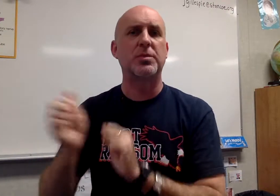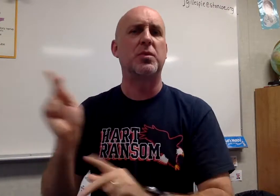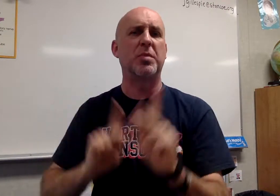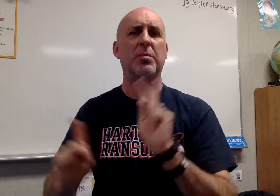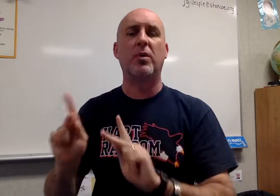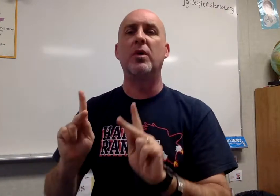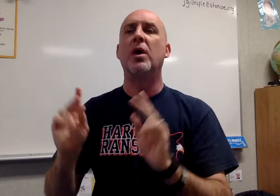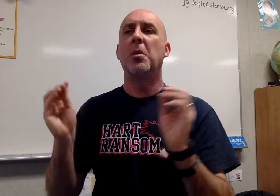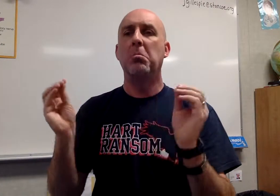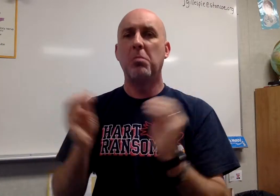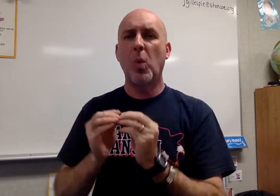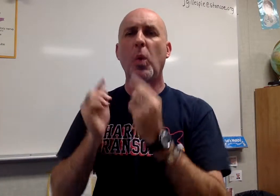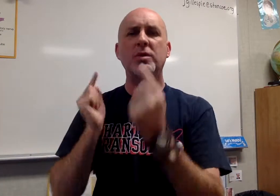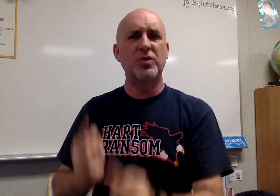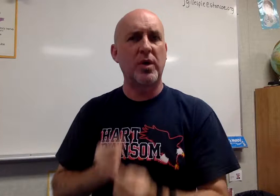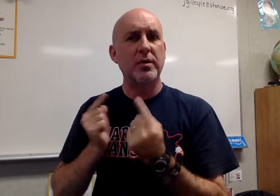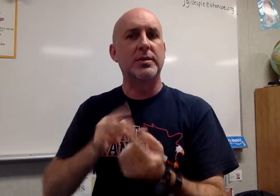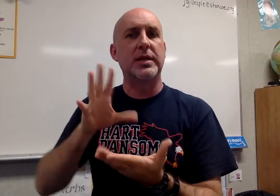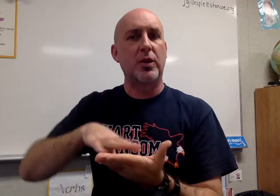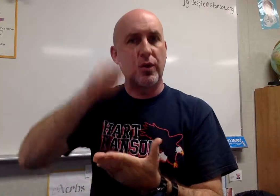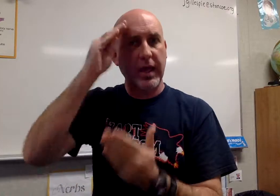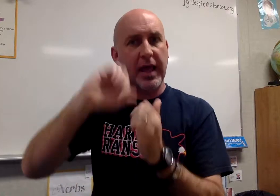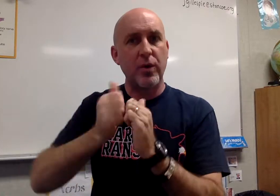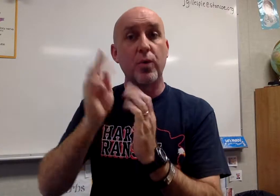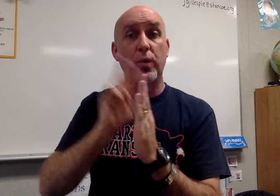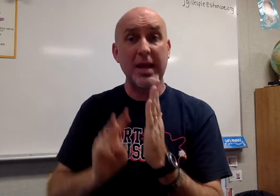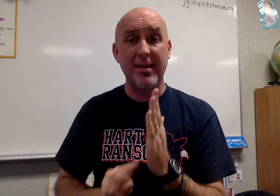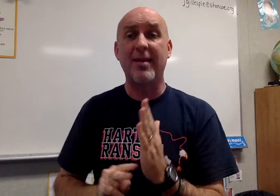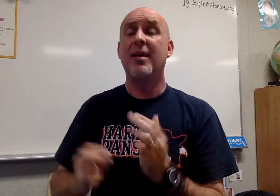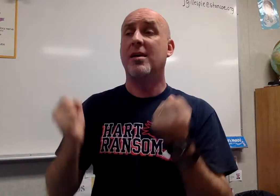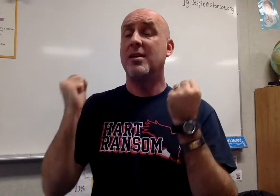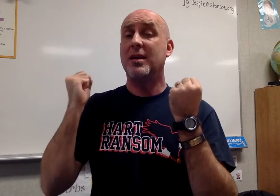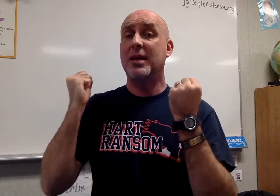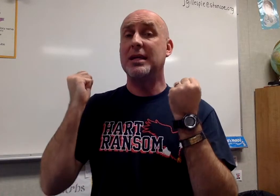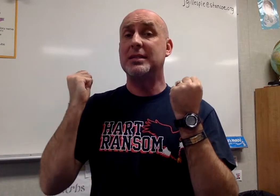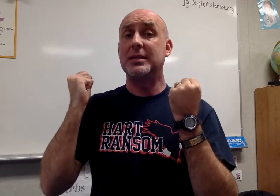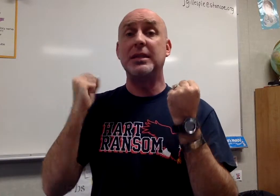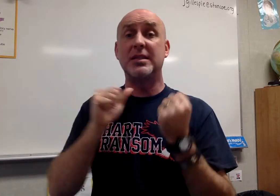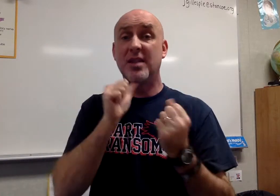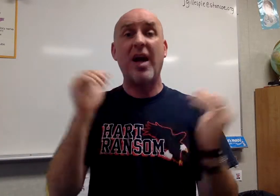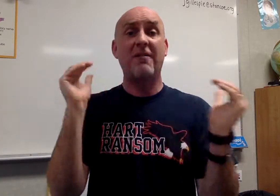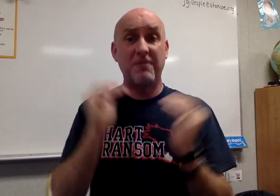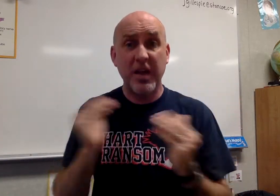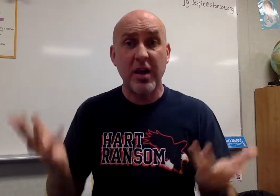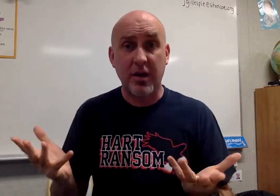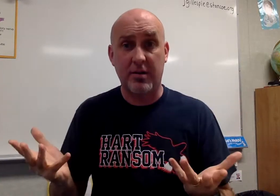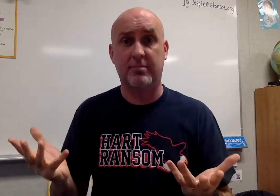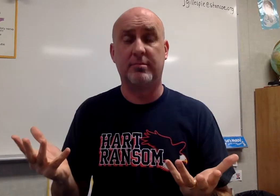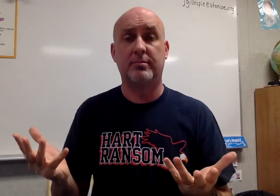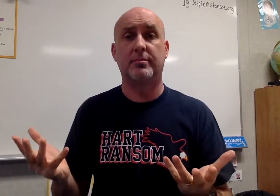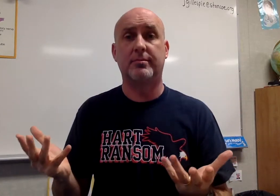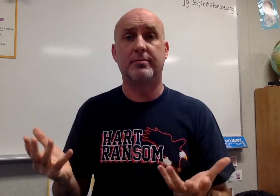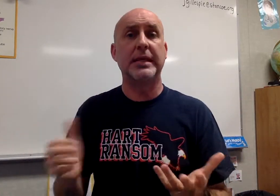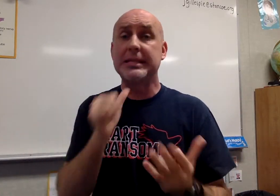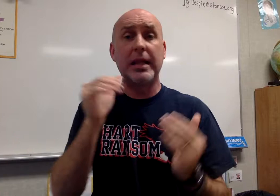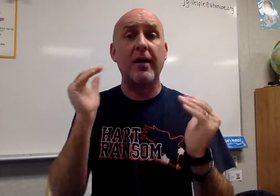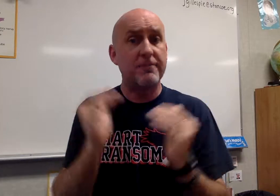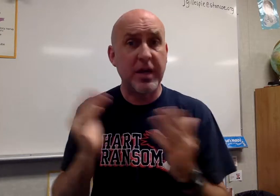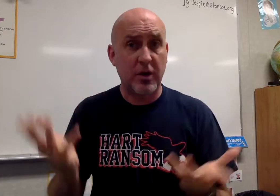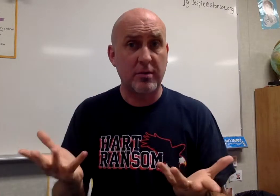with people, more struggles in learning how to read. It's not fair. It's not fair.